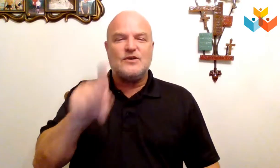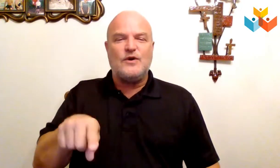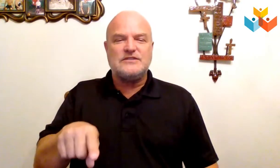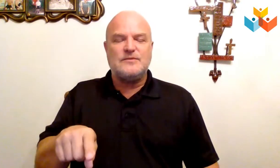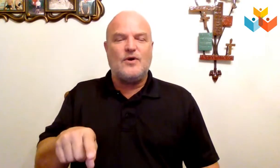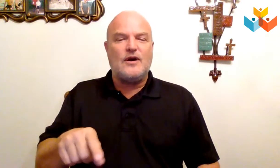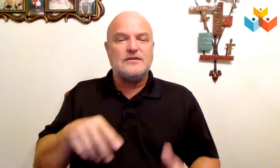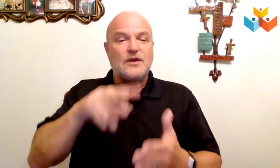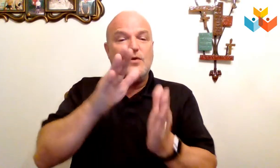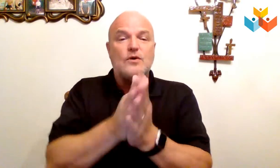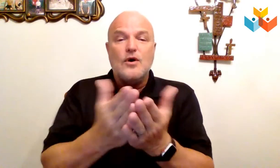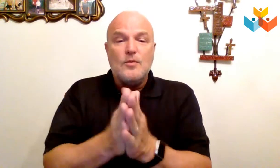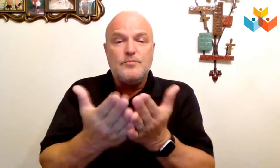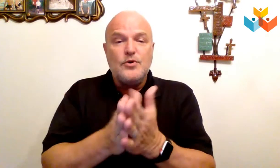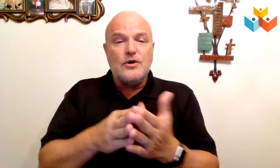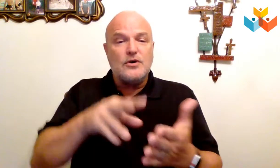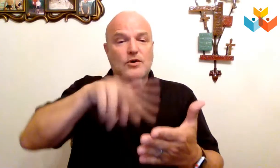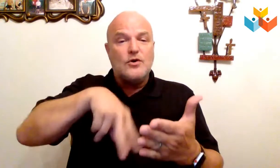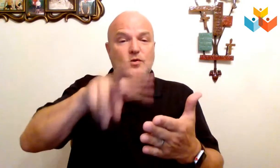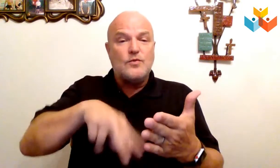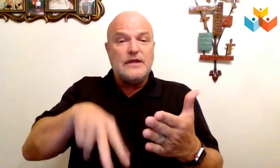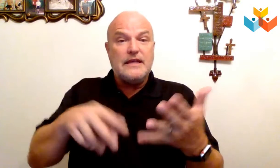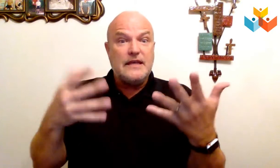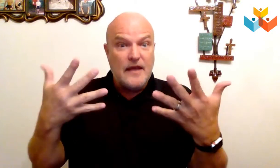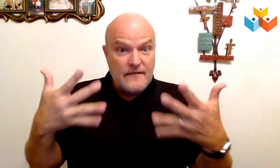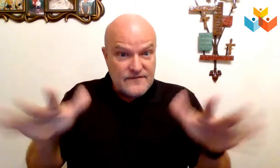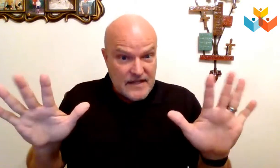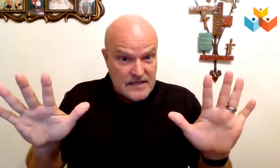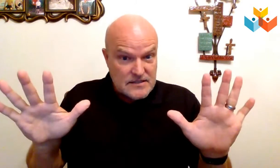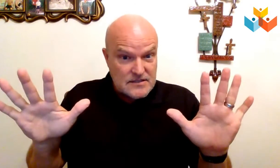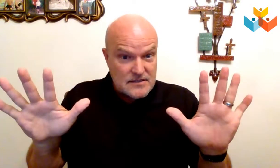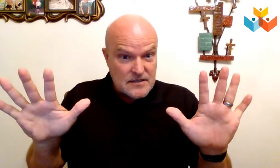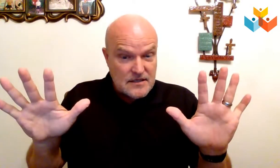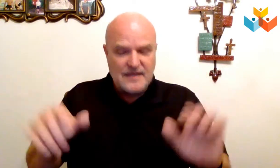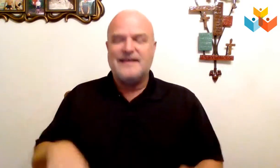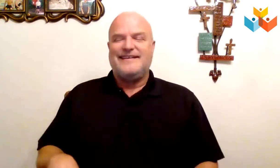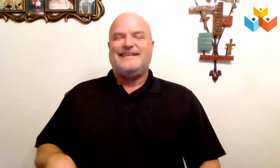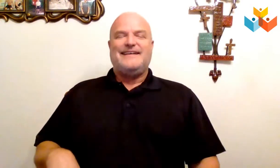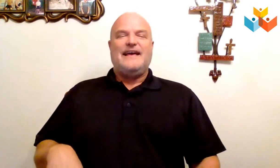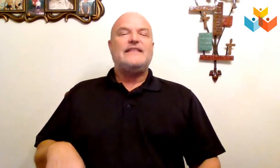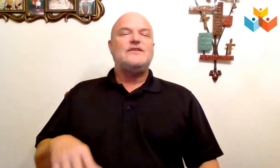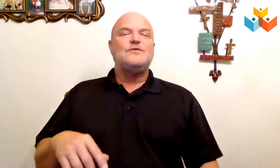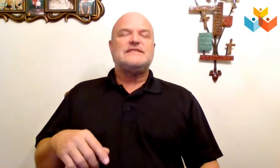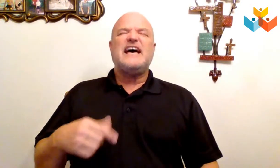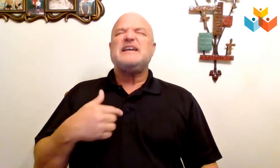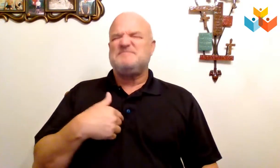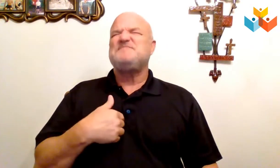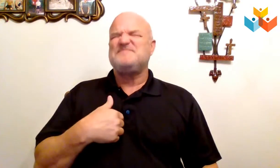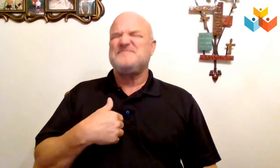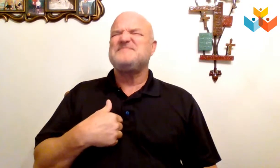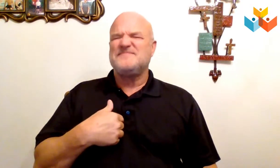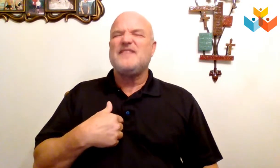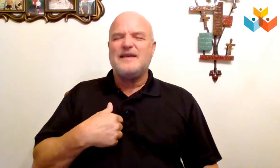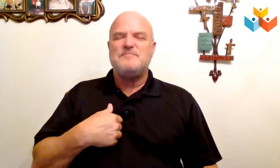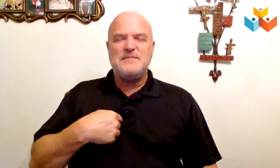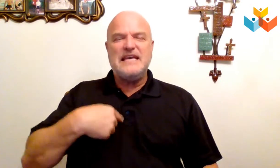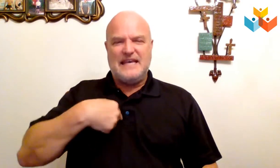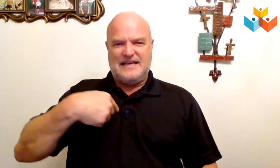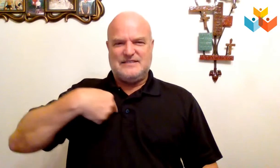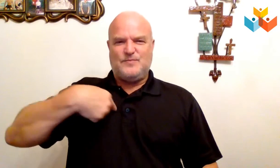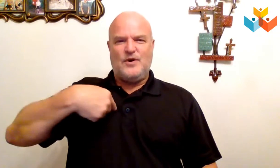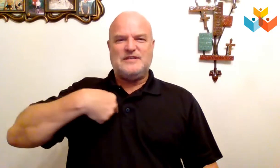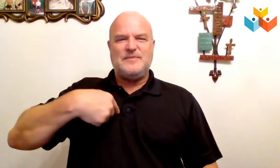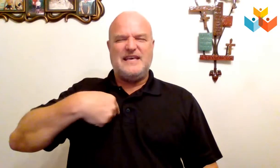your facial expression is the question mark. So book, read, finish. And then you would